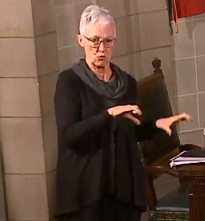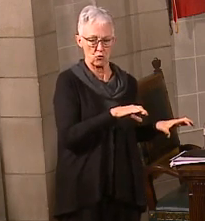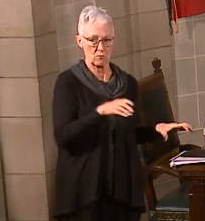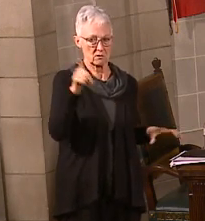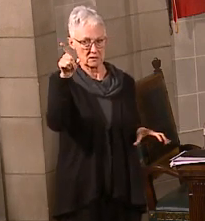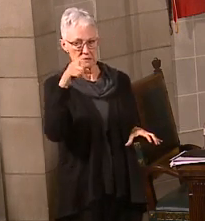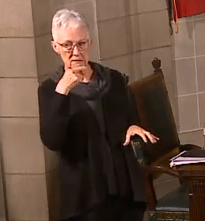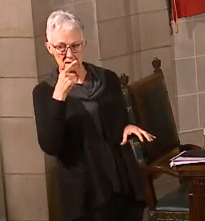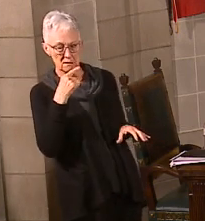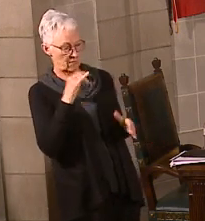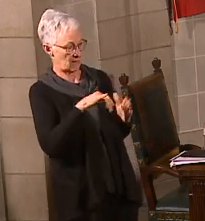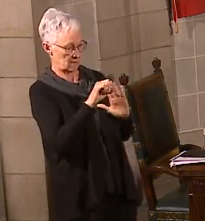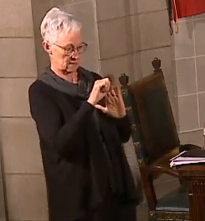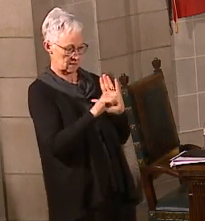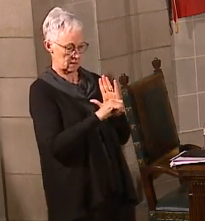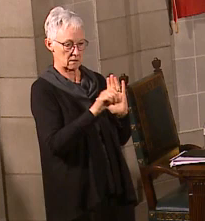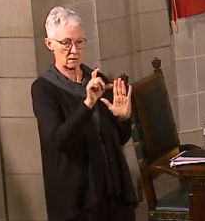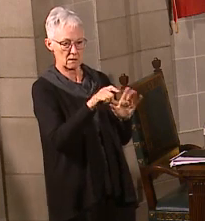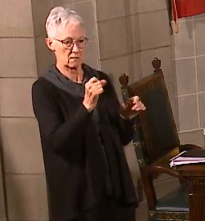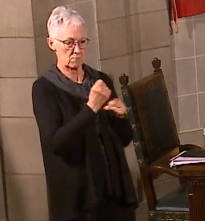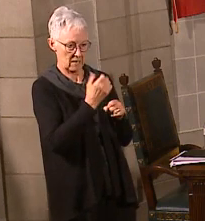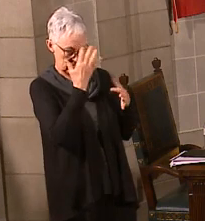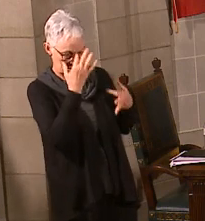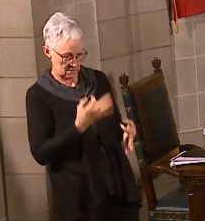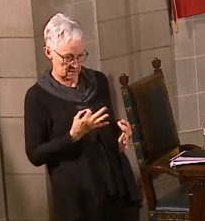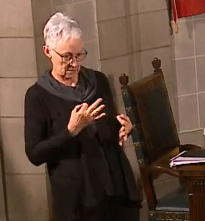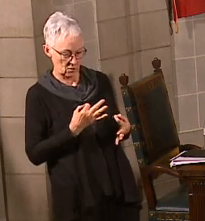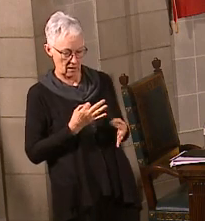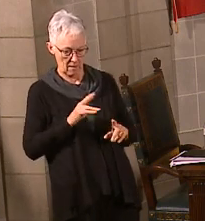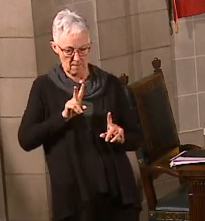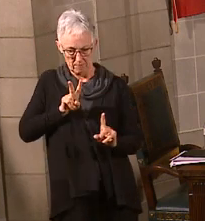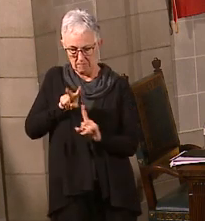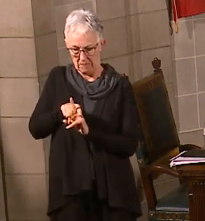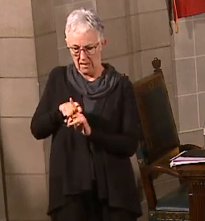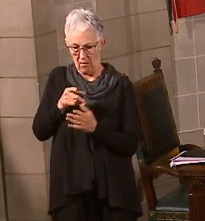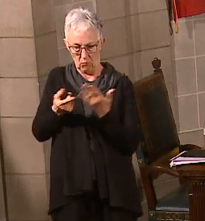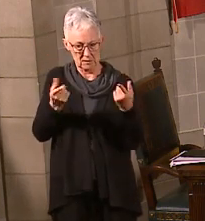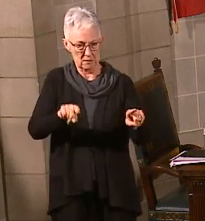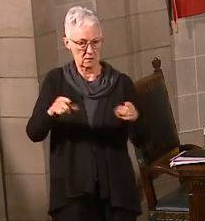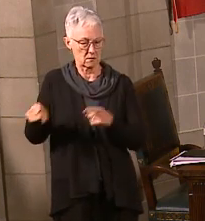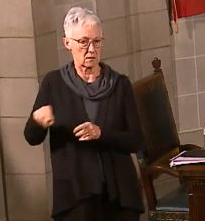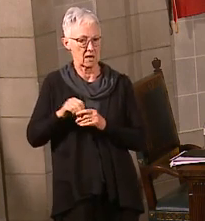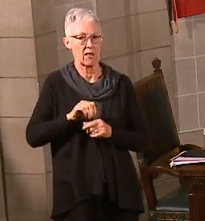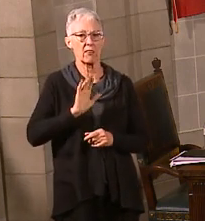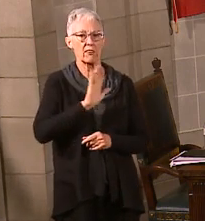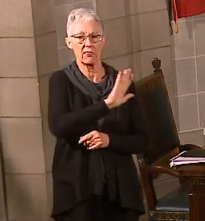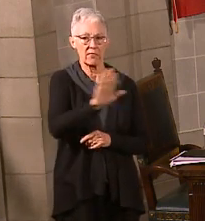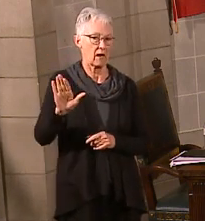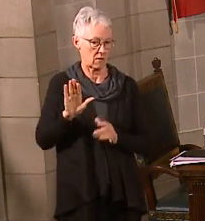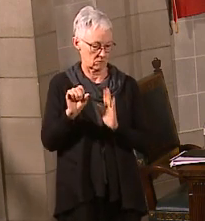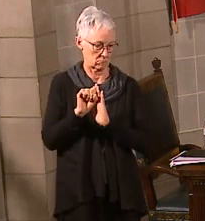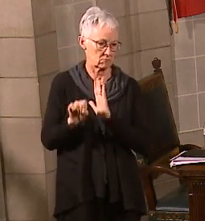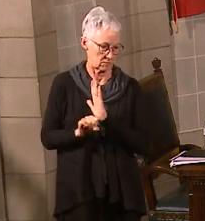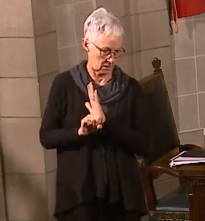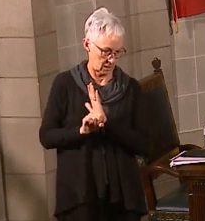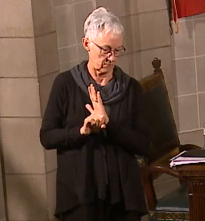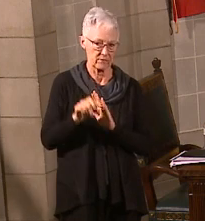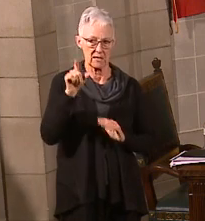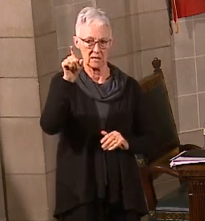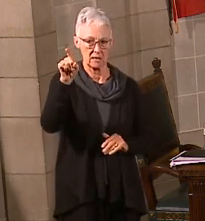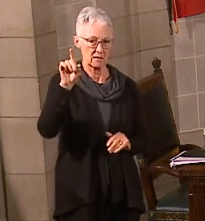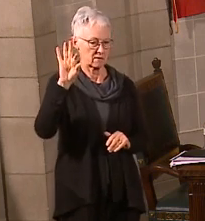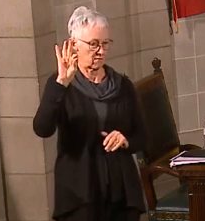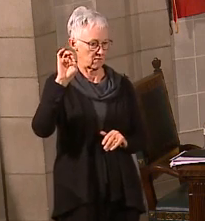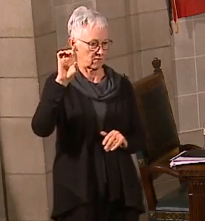manage it based upon their own specific conditions and what they've got going on in their state. He's a federalist. This is probably the most